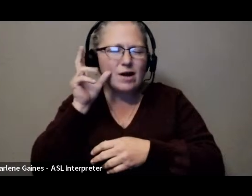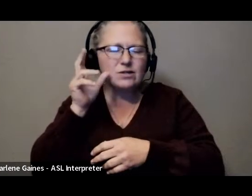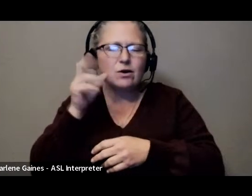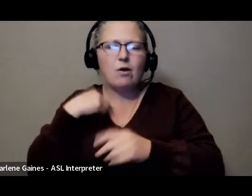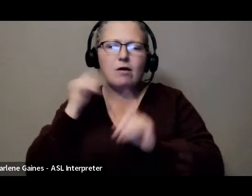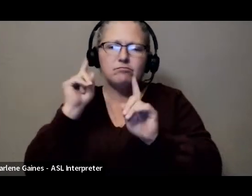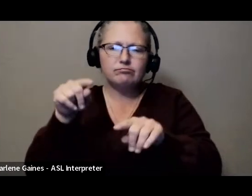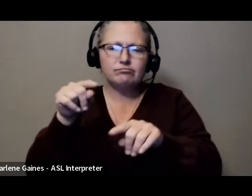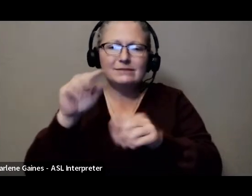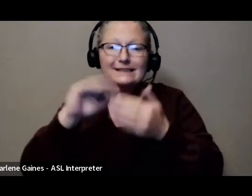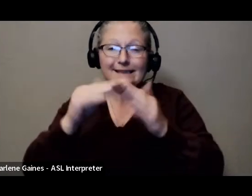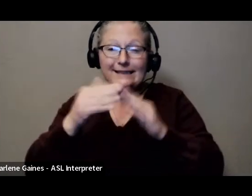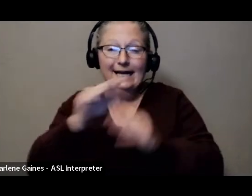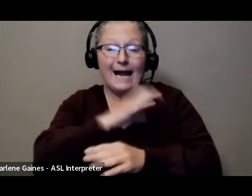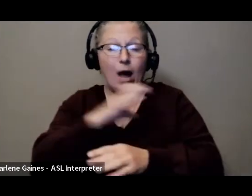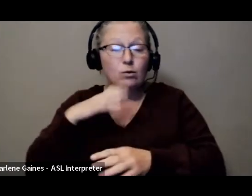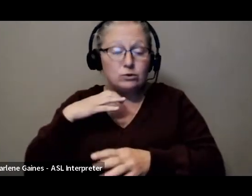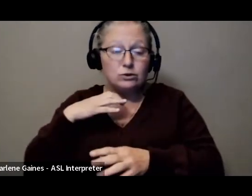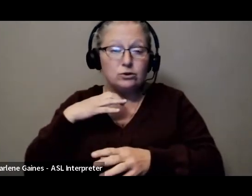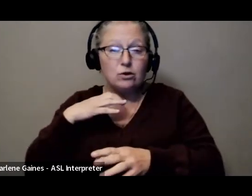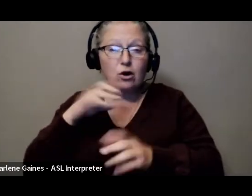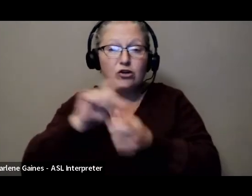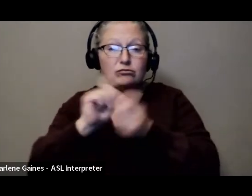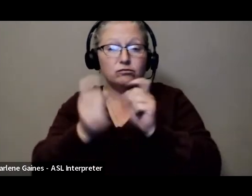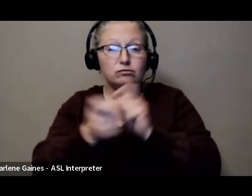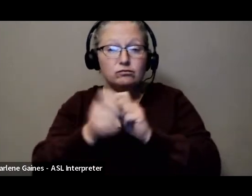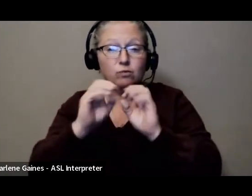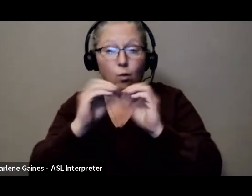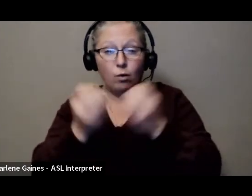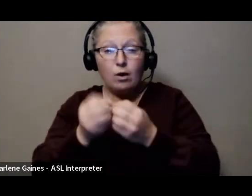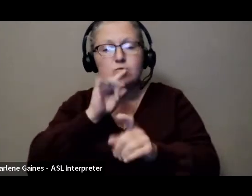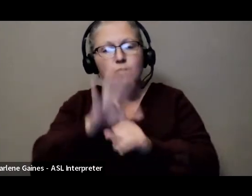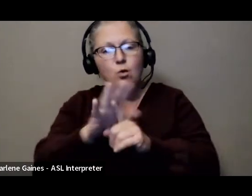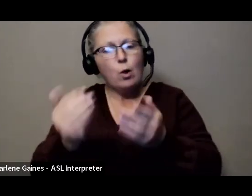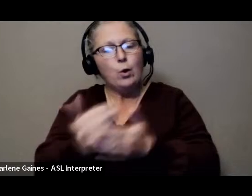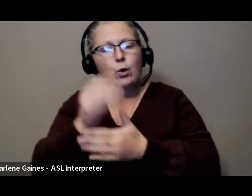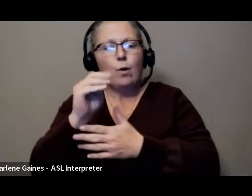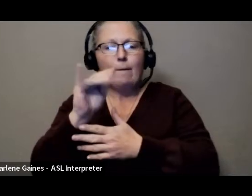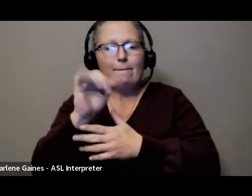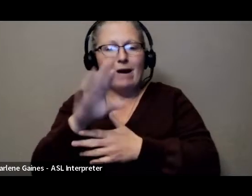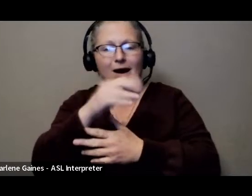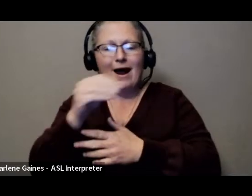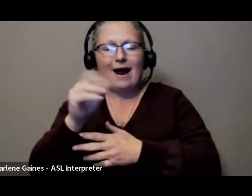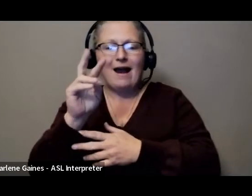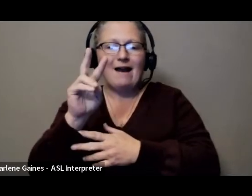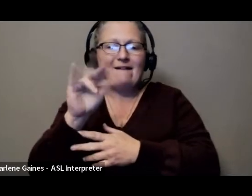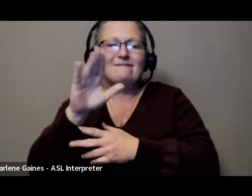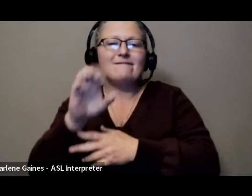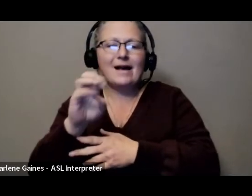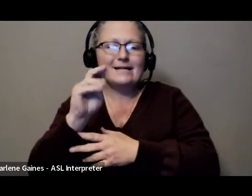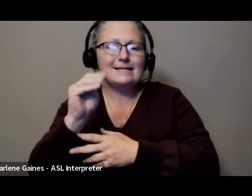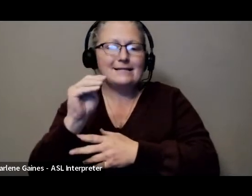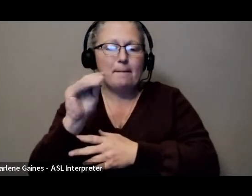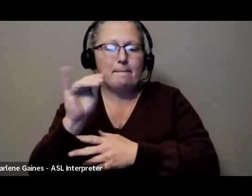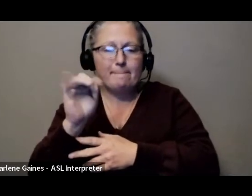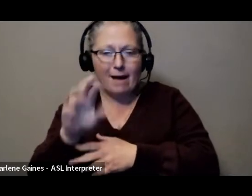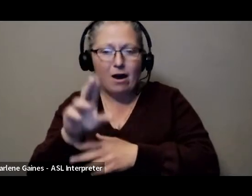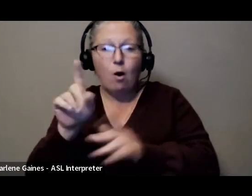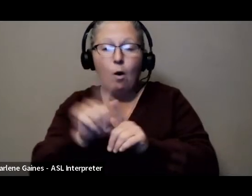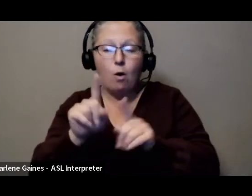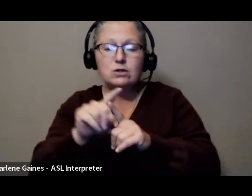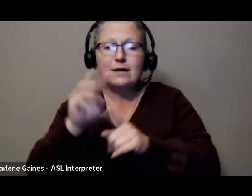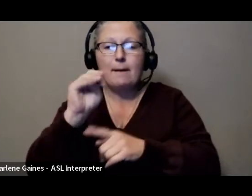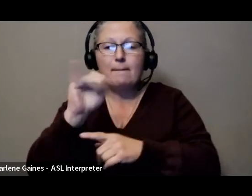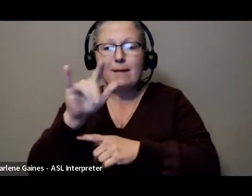attended the city council reorg where they swore in the new mayor and the new vice mayor. And then they also celebrated Millbrae